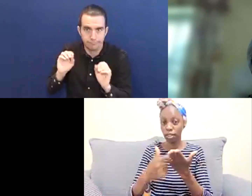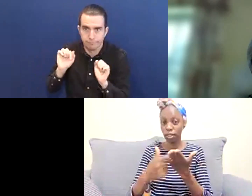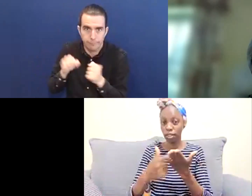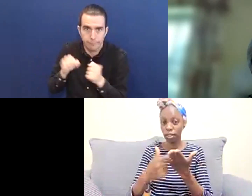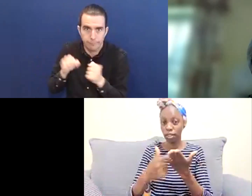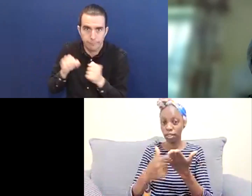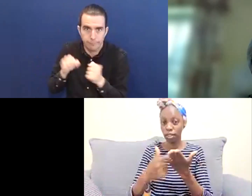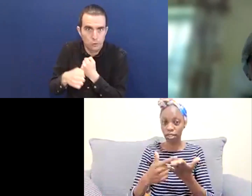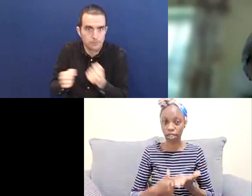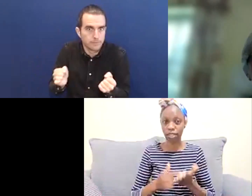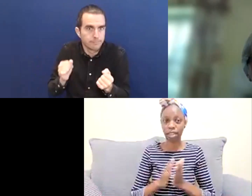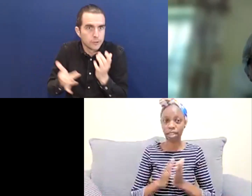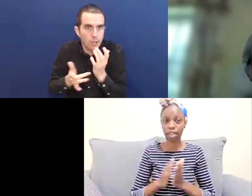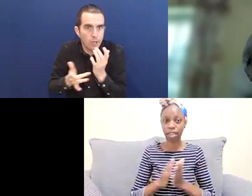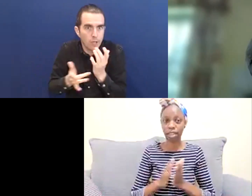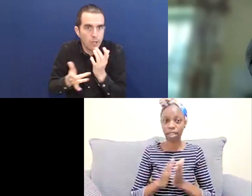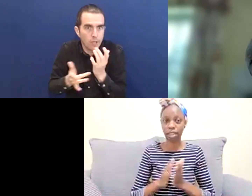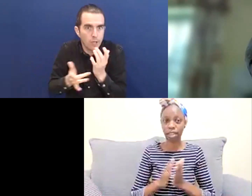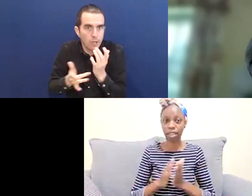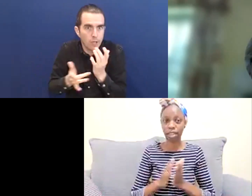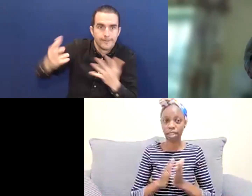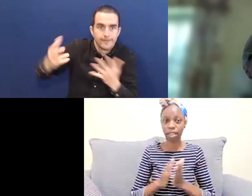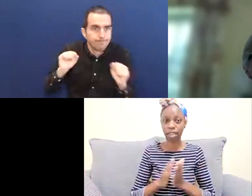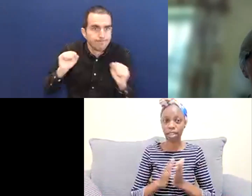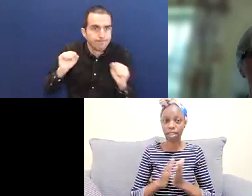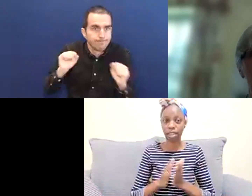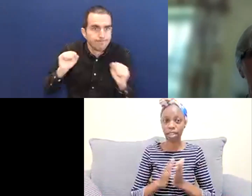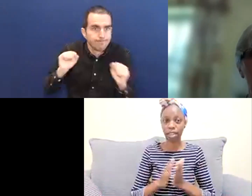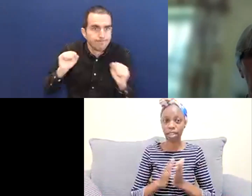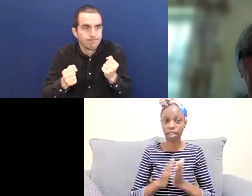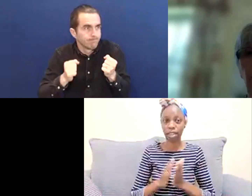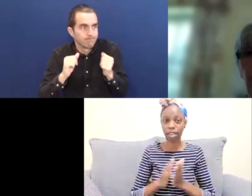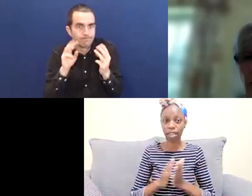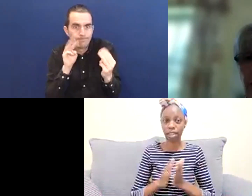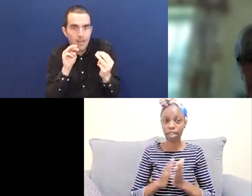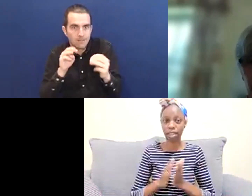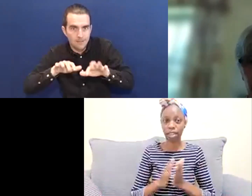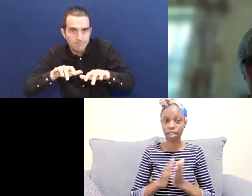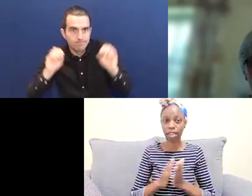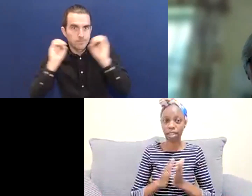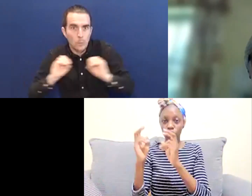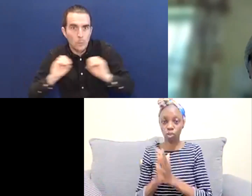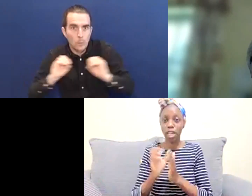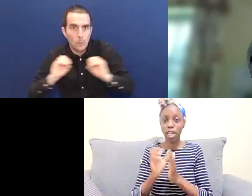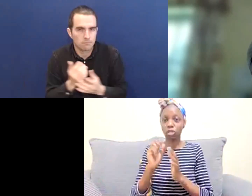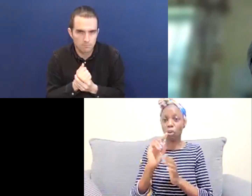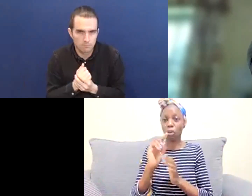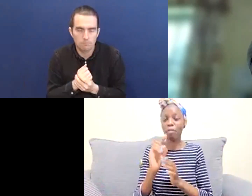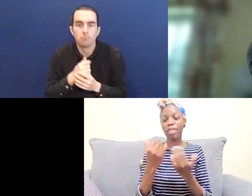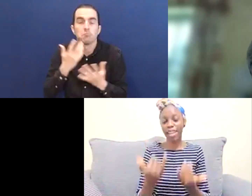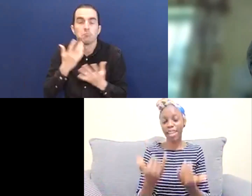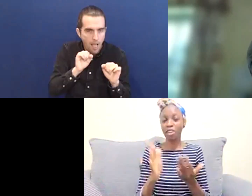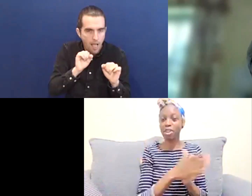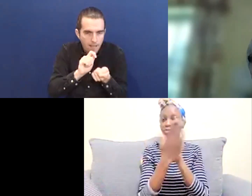And we need to consider the child protection issues. So I would like to turn to our first presenter